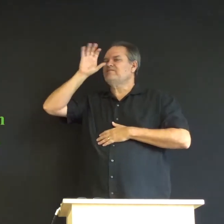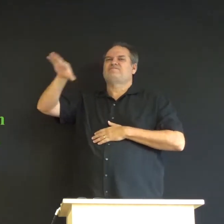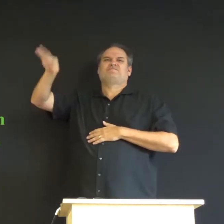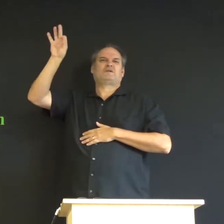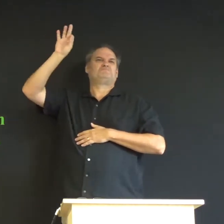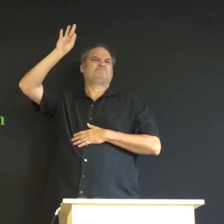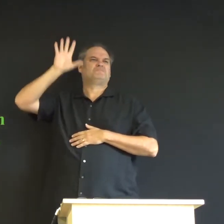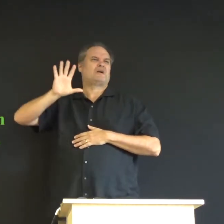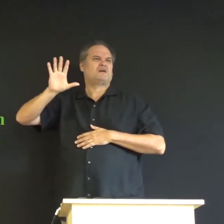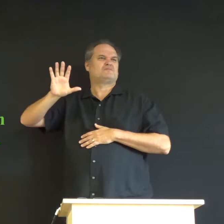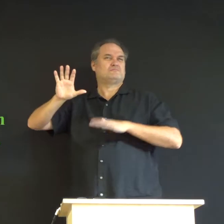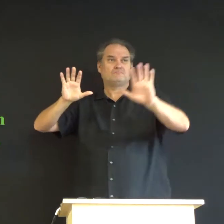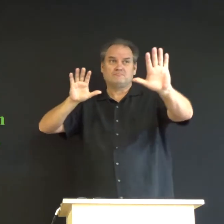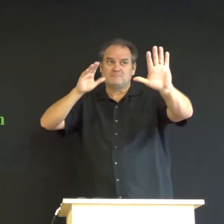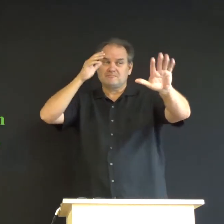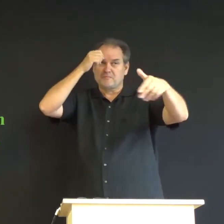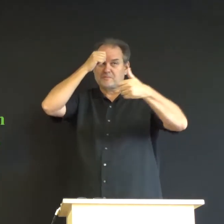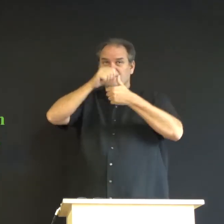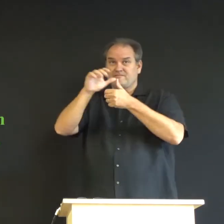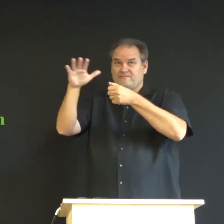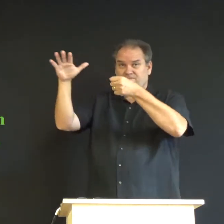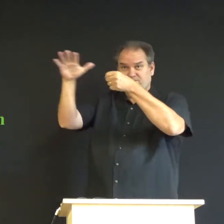The church seeks to find a pastor.